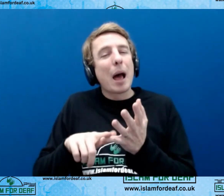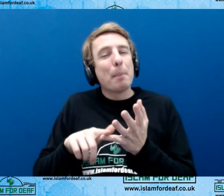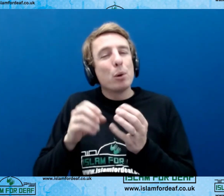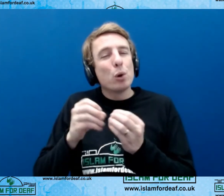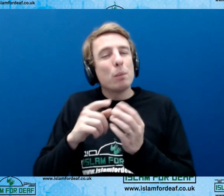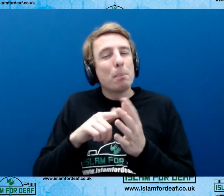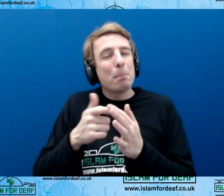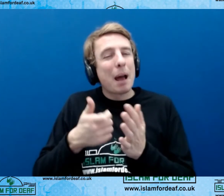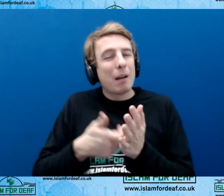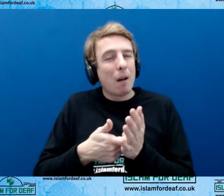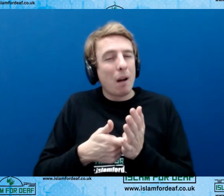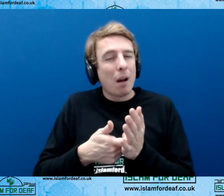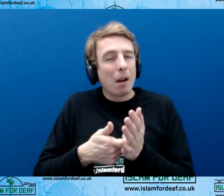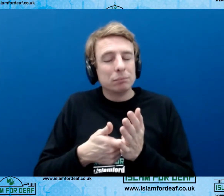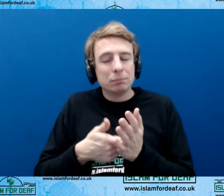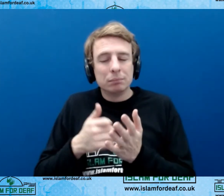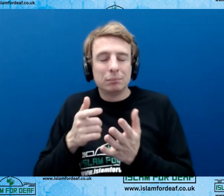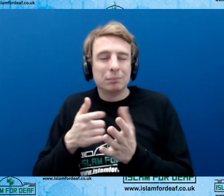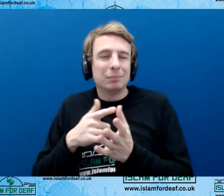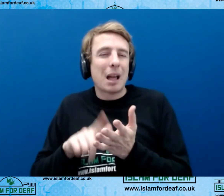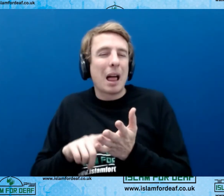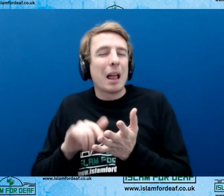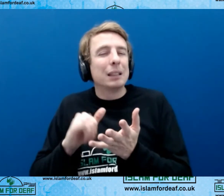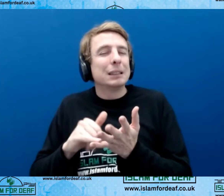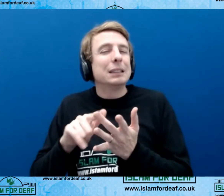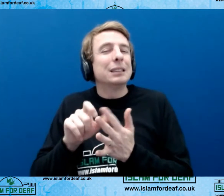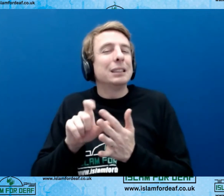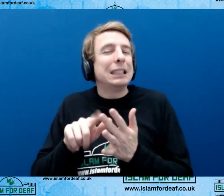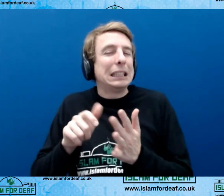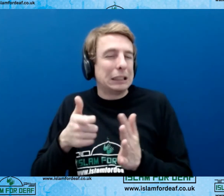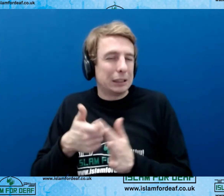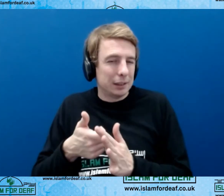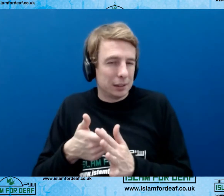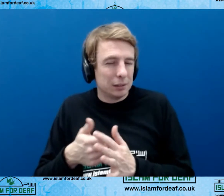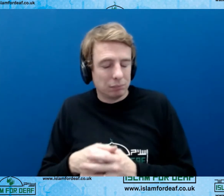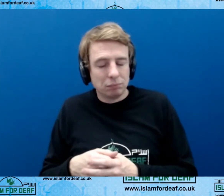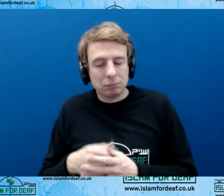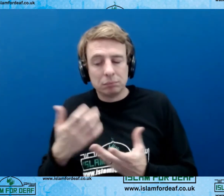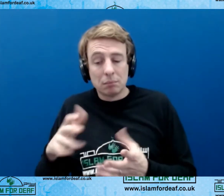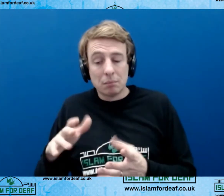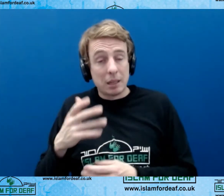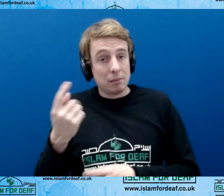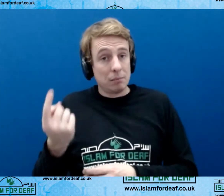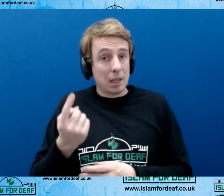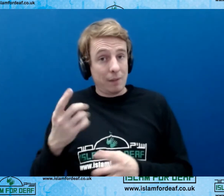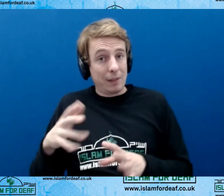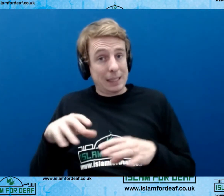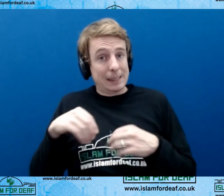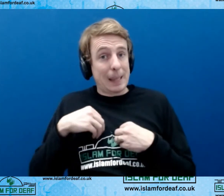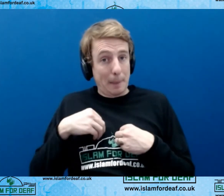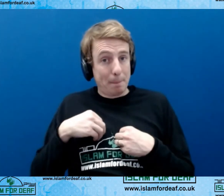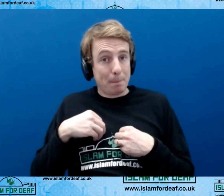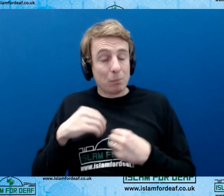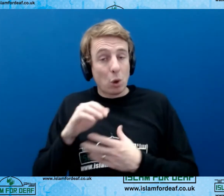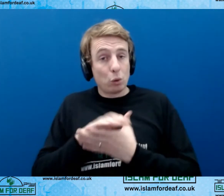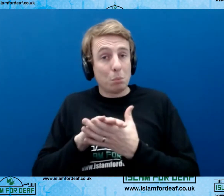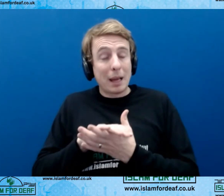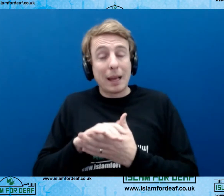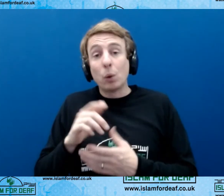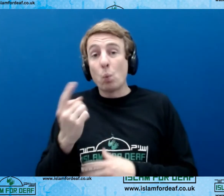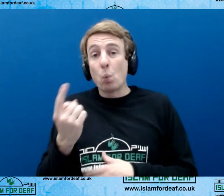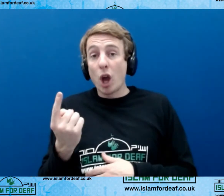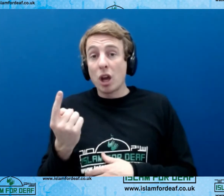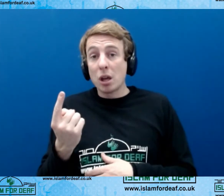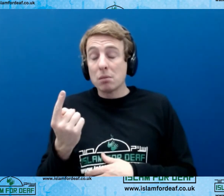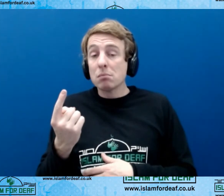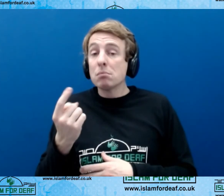embraced al-Islam. So then the Muslims became the Prophet, peace and blessings be upon him, his wife, and Abu Bakr.